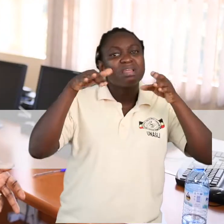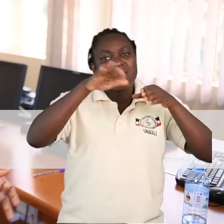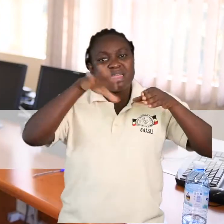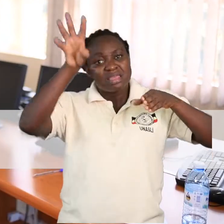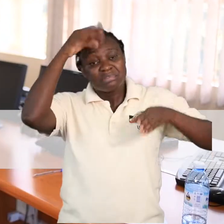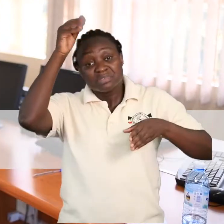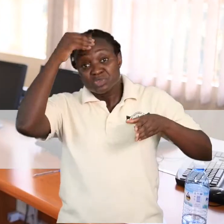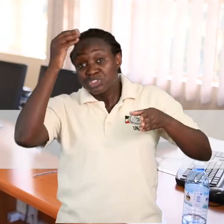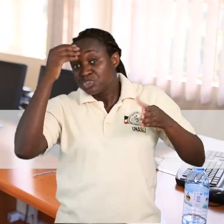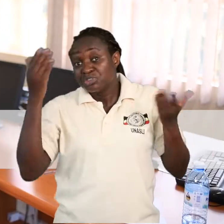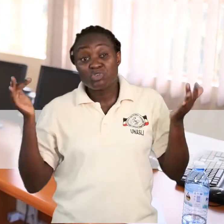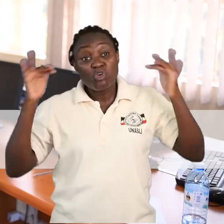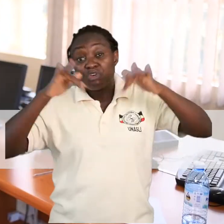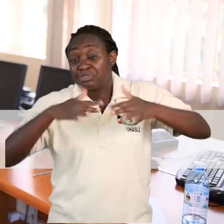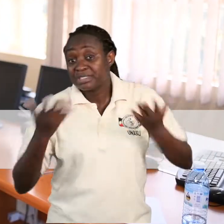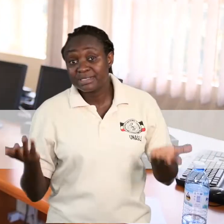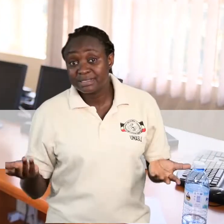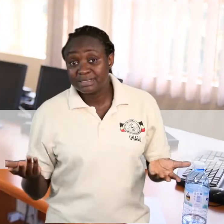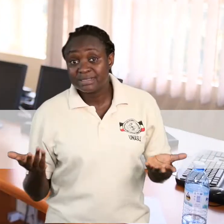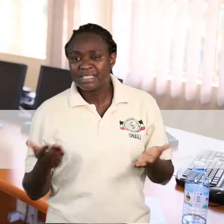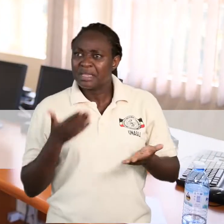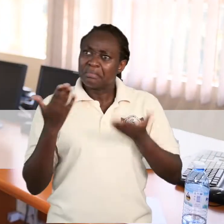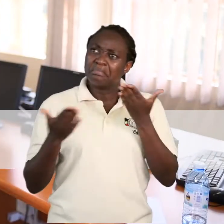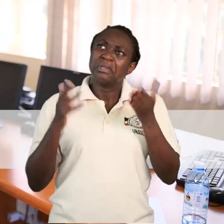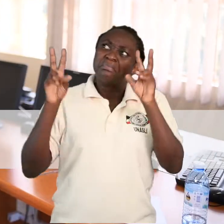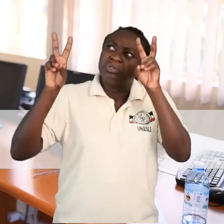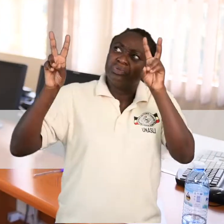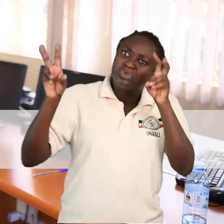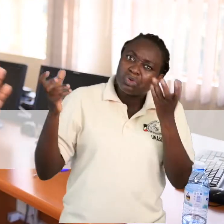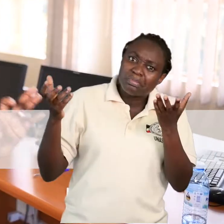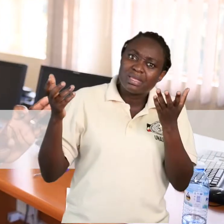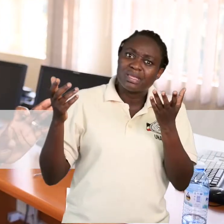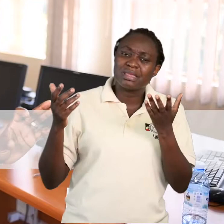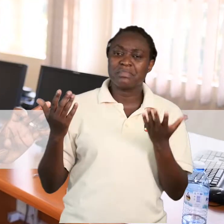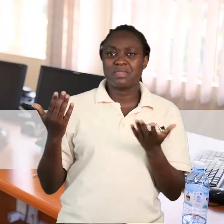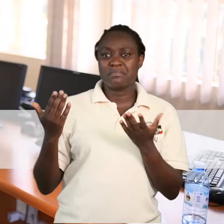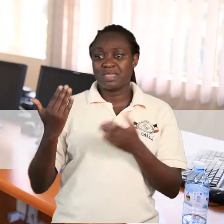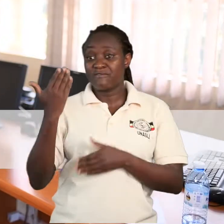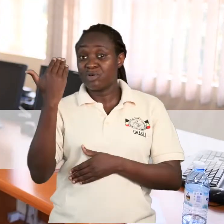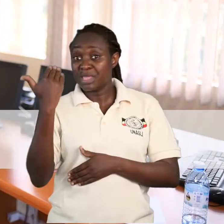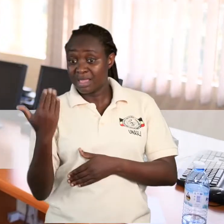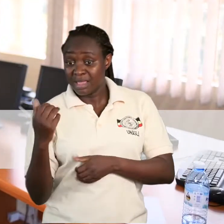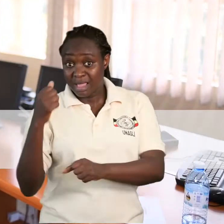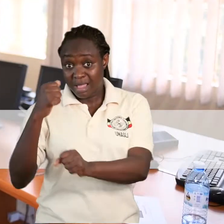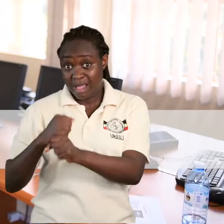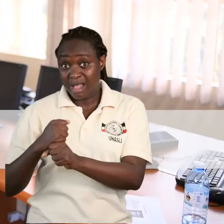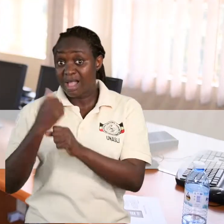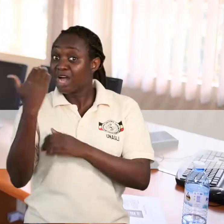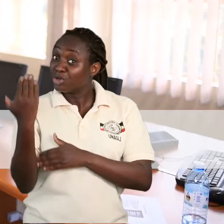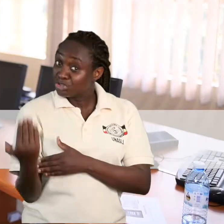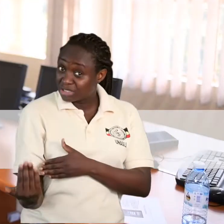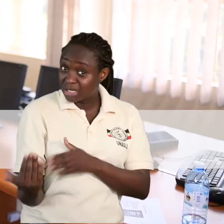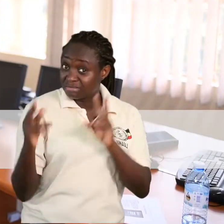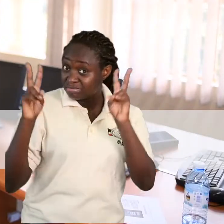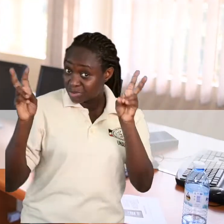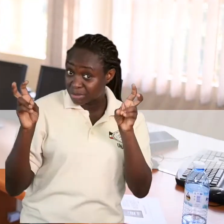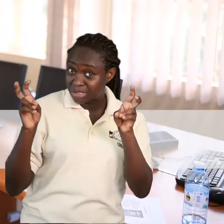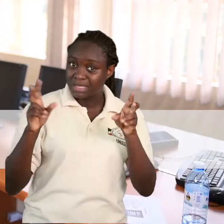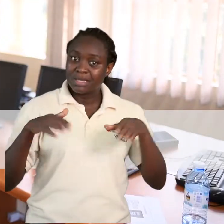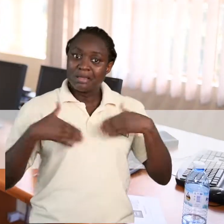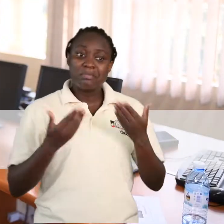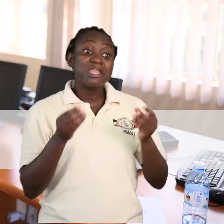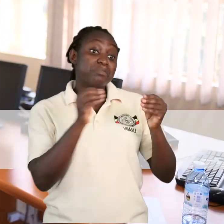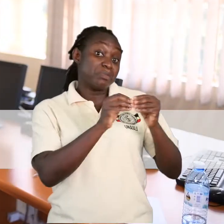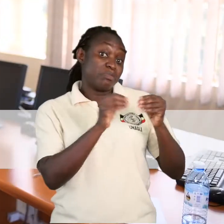in education. The topic can be about girl child. Today, the topic can also be about